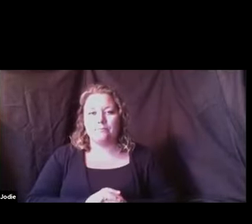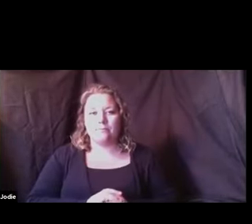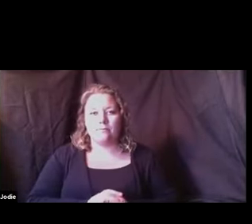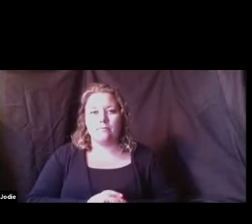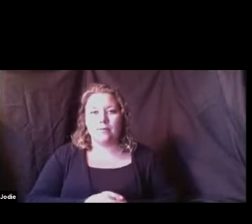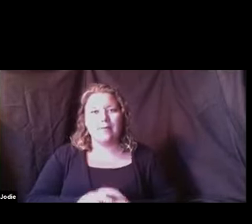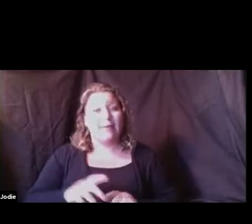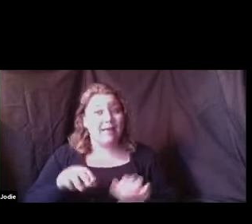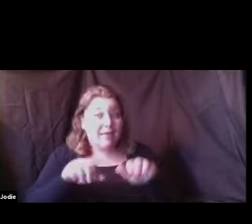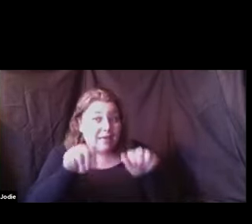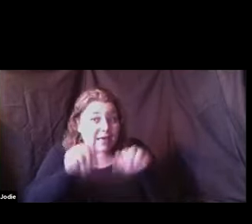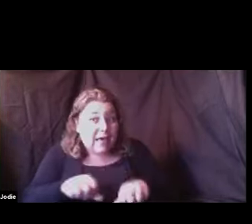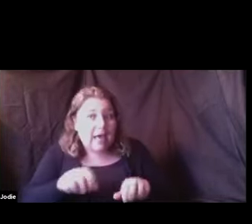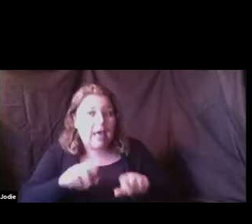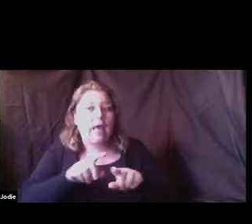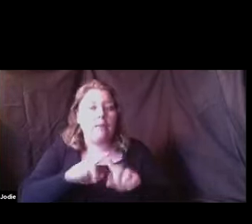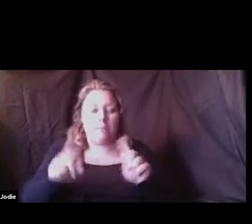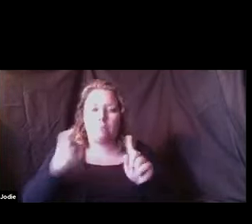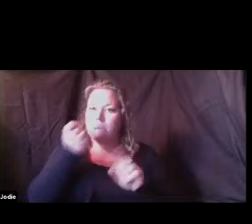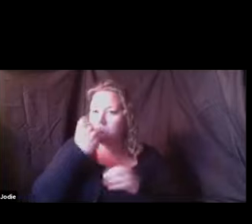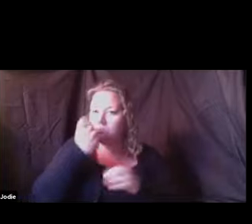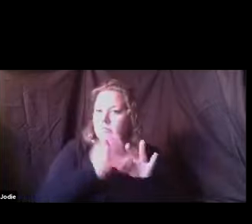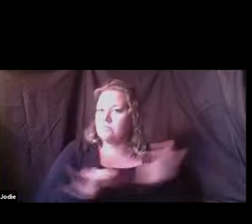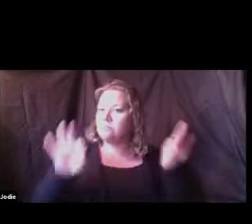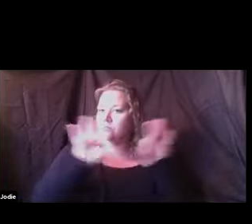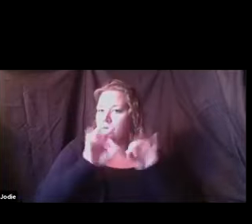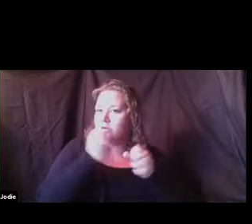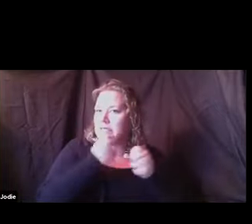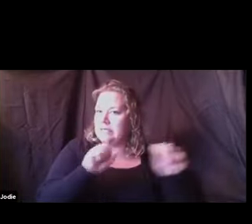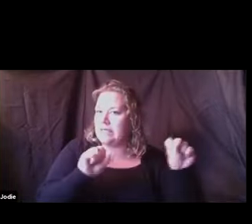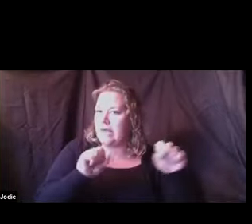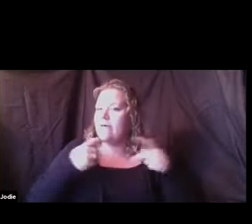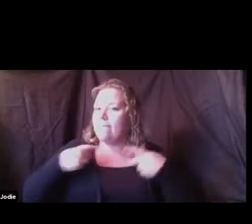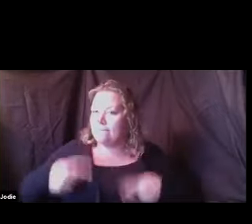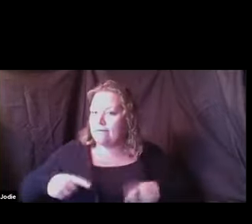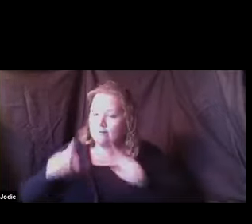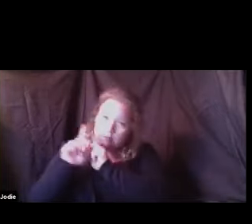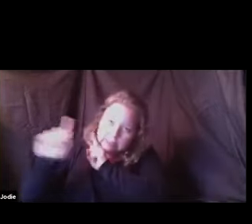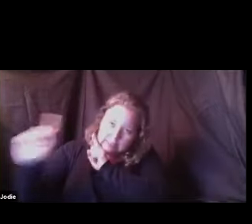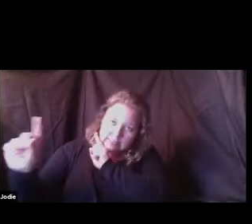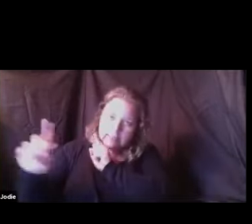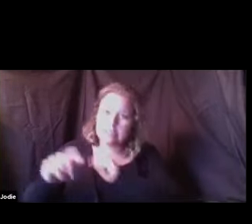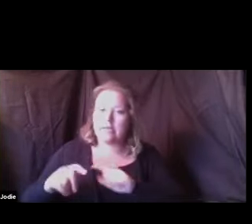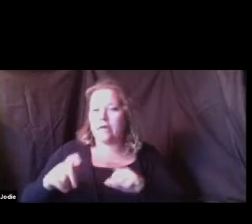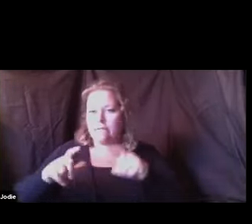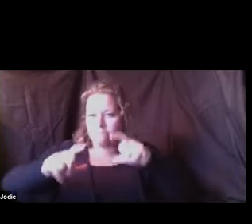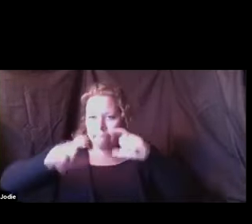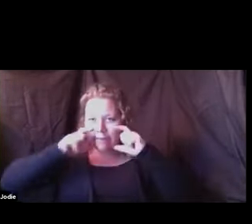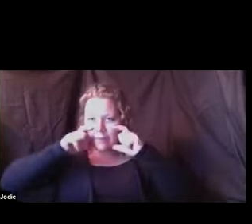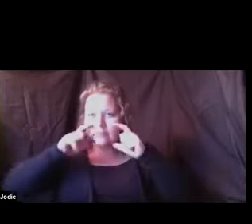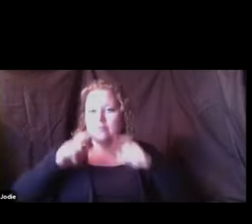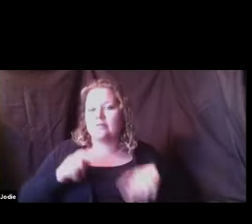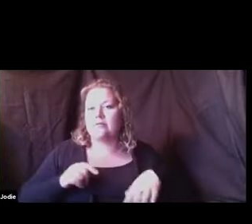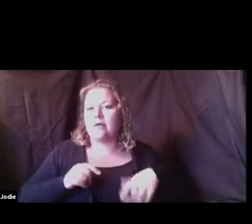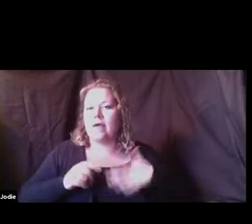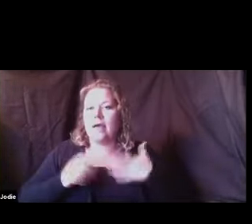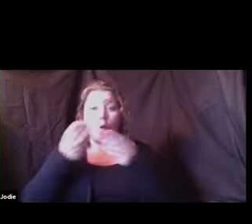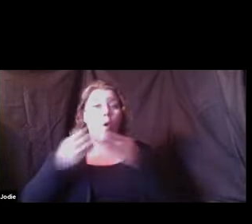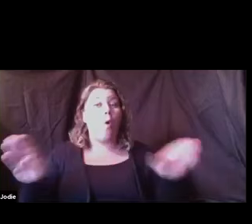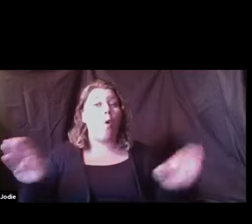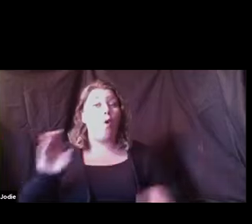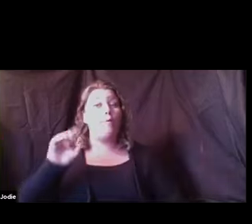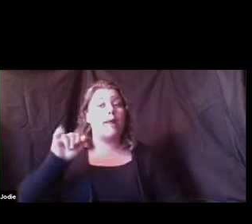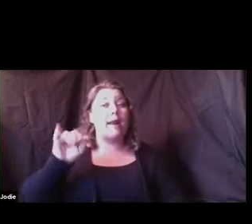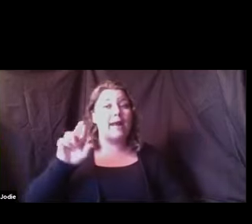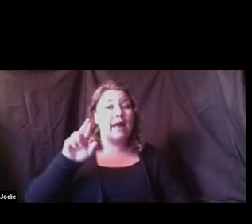be done safely. And again, the physical distancing, the fabric face coverings, and keeping it open and not in